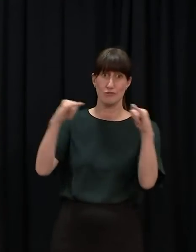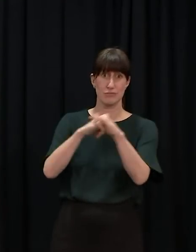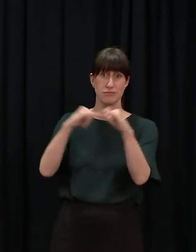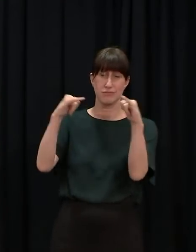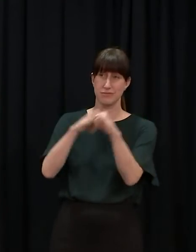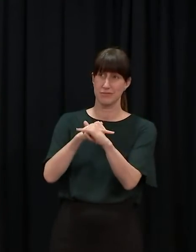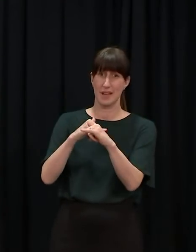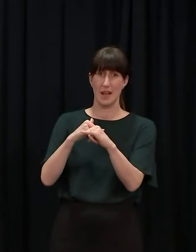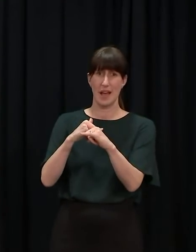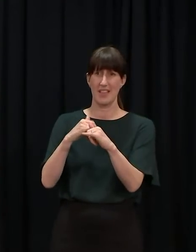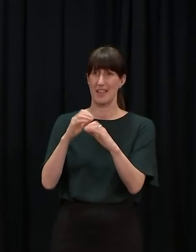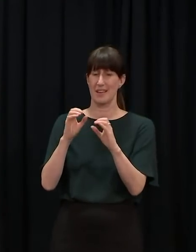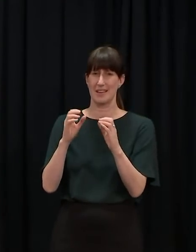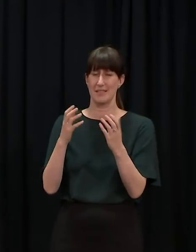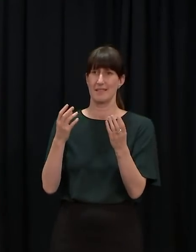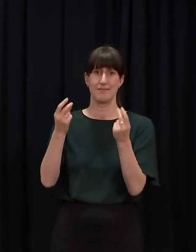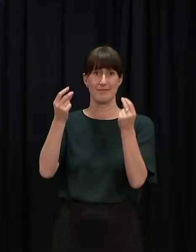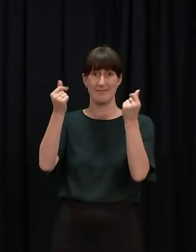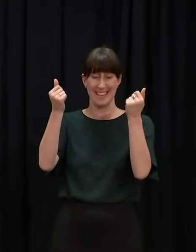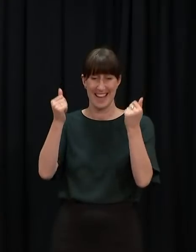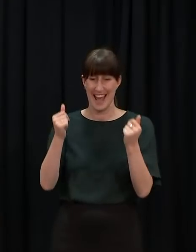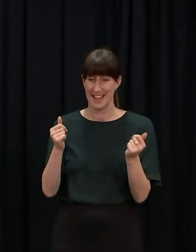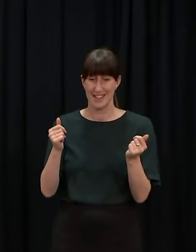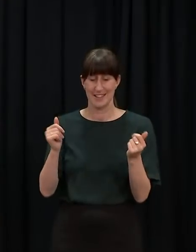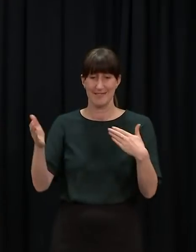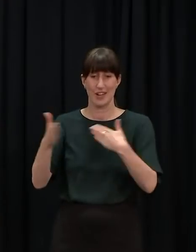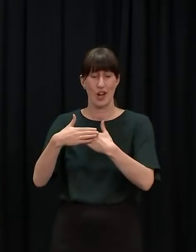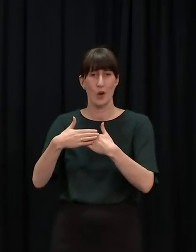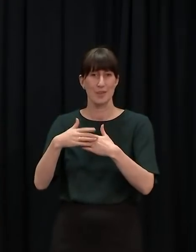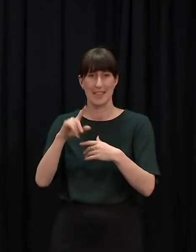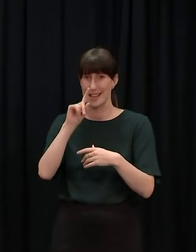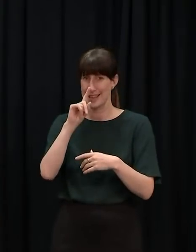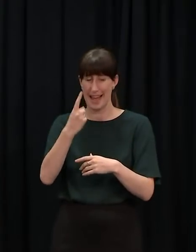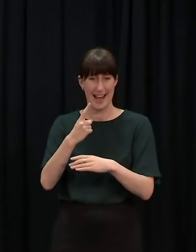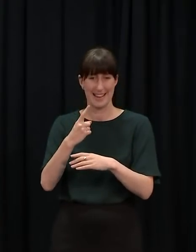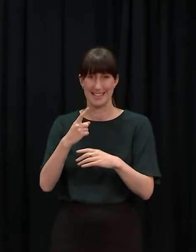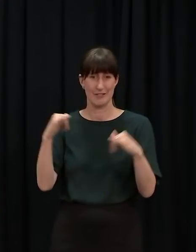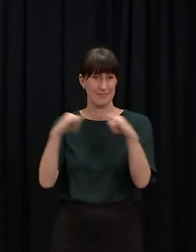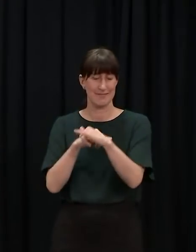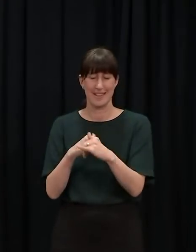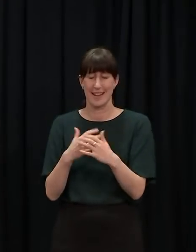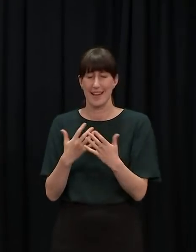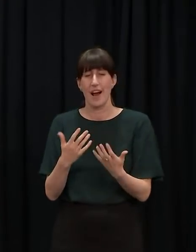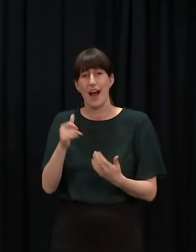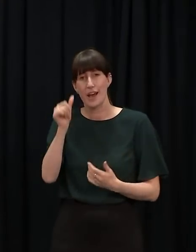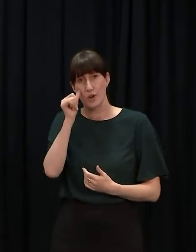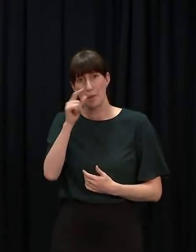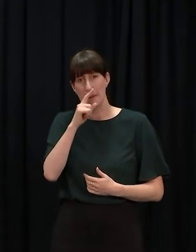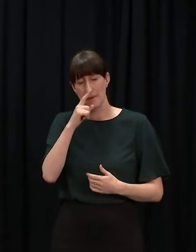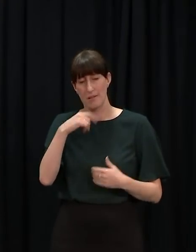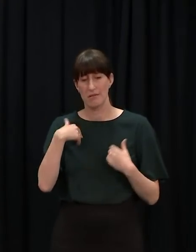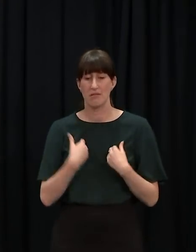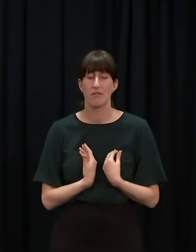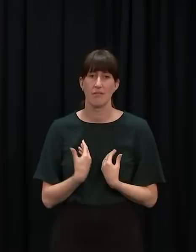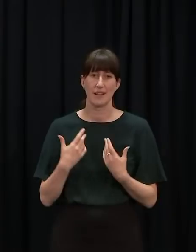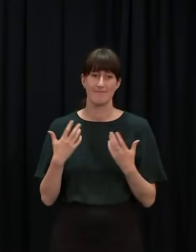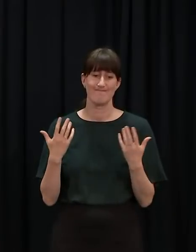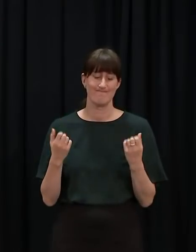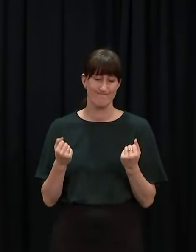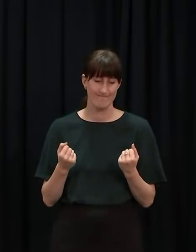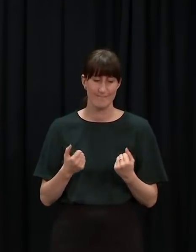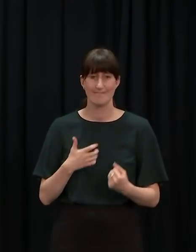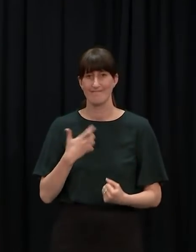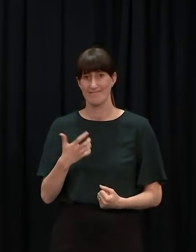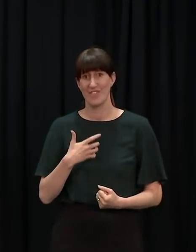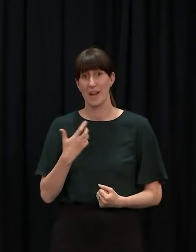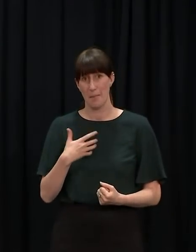with this uncertainty for the last 18 months. And I get that people are tired. They're feeling worn down by that. We are still doing